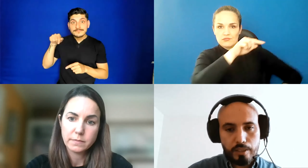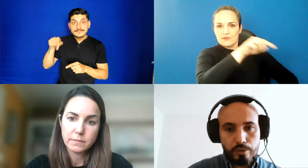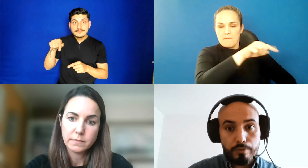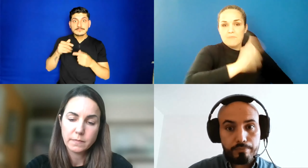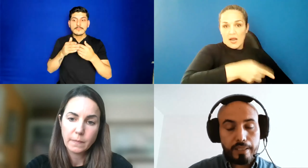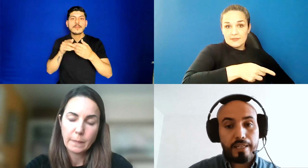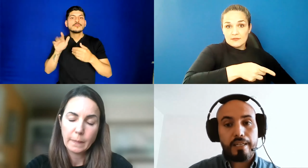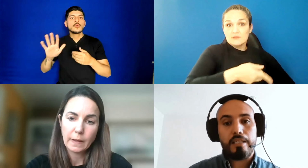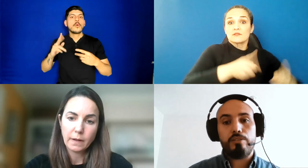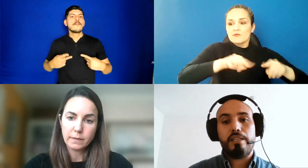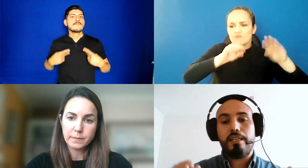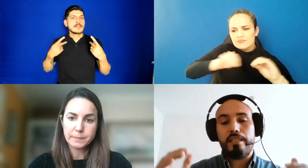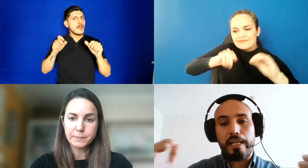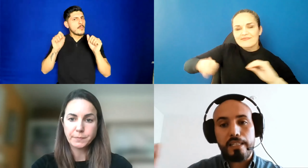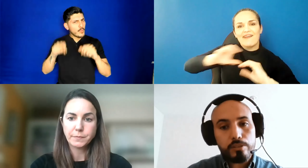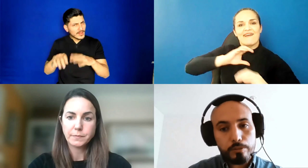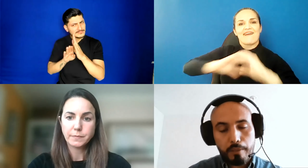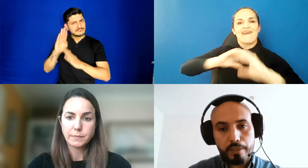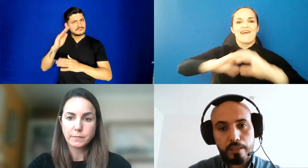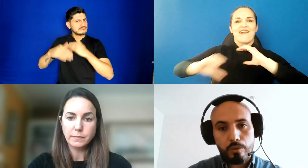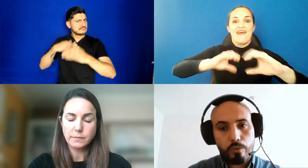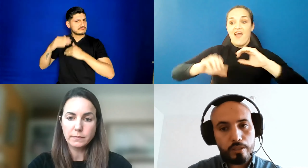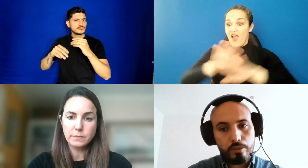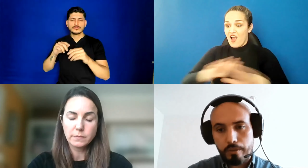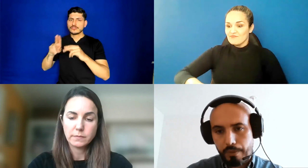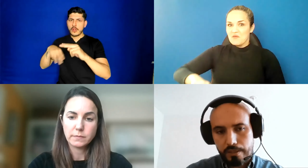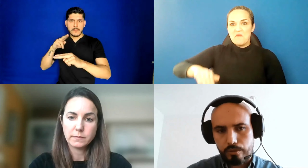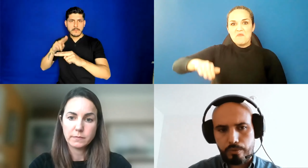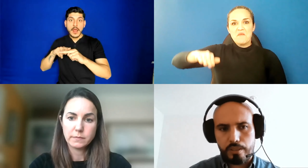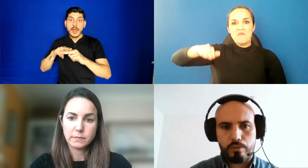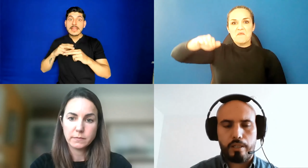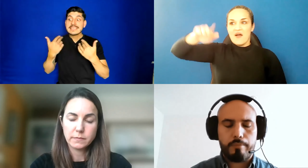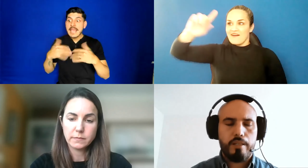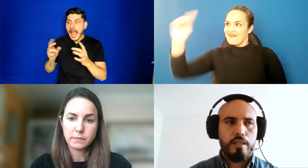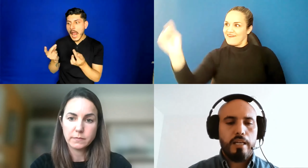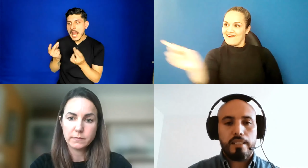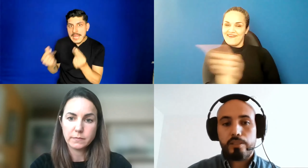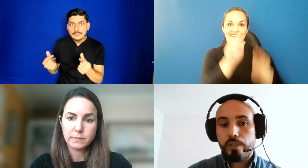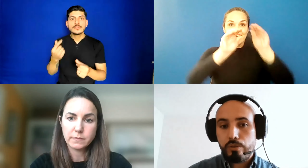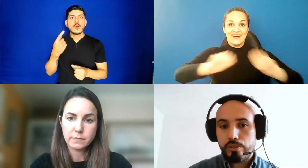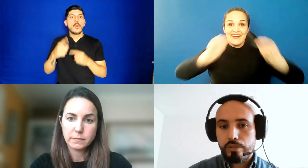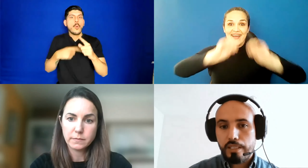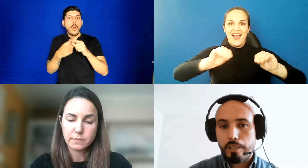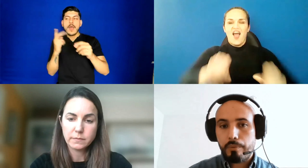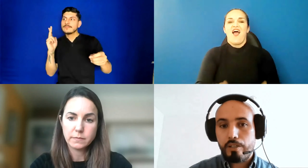the early stages of the family of these children